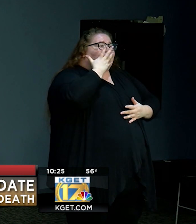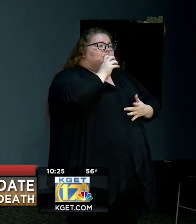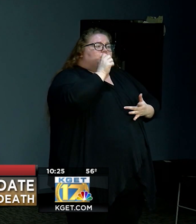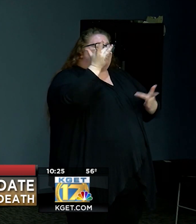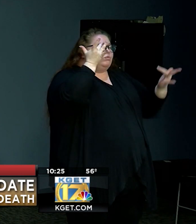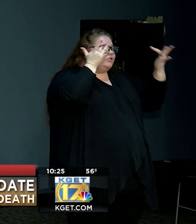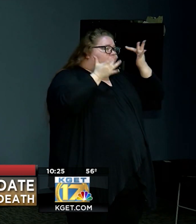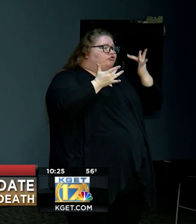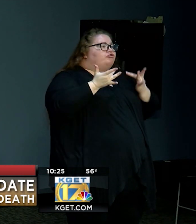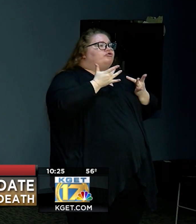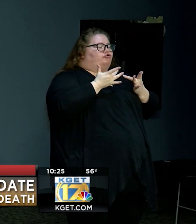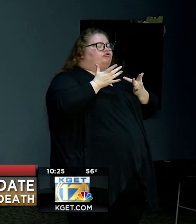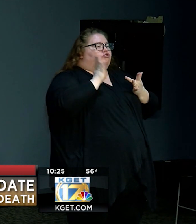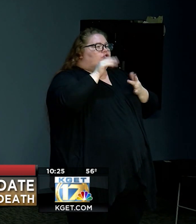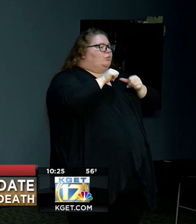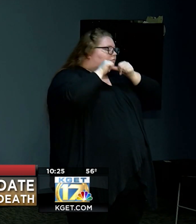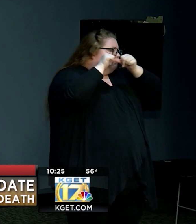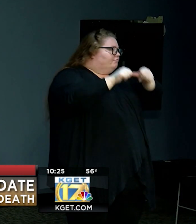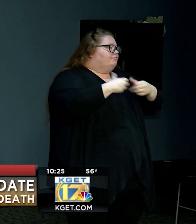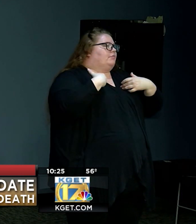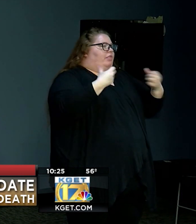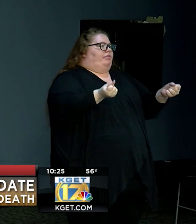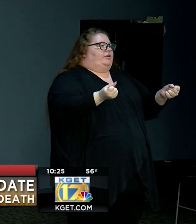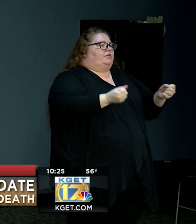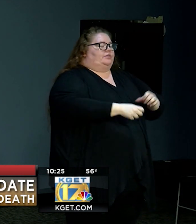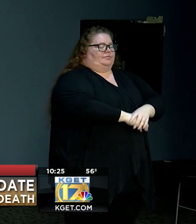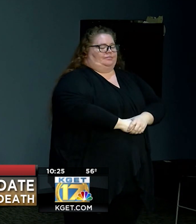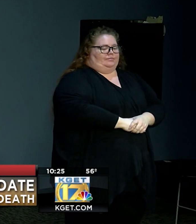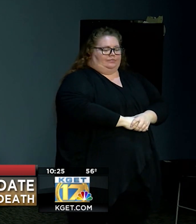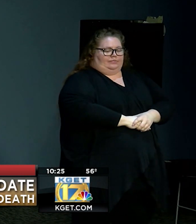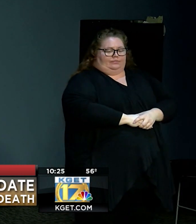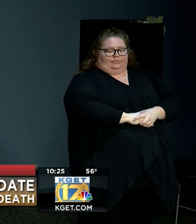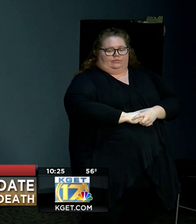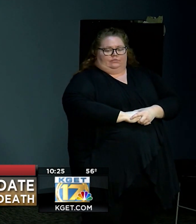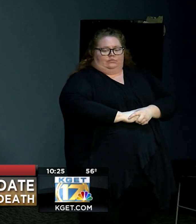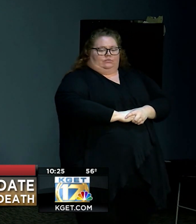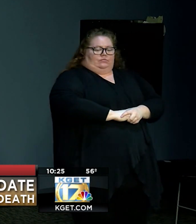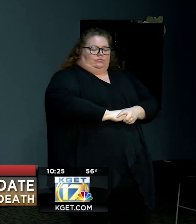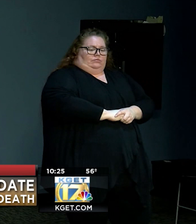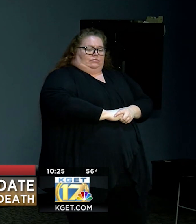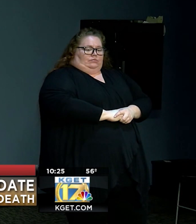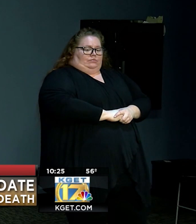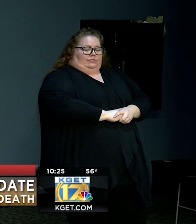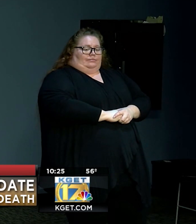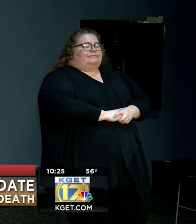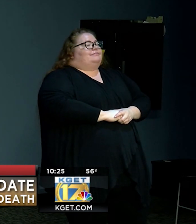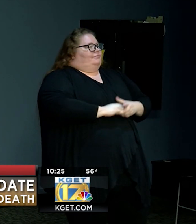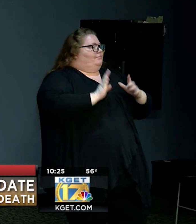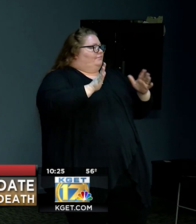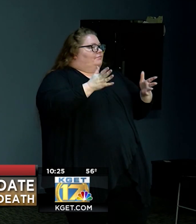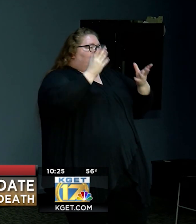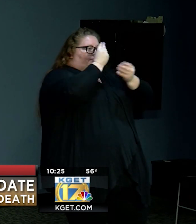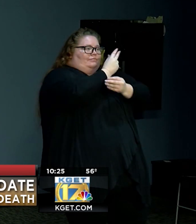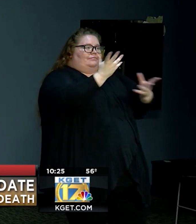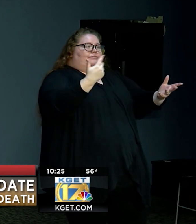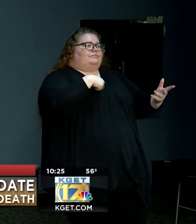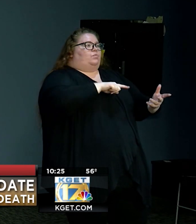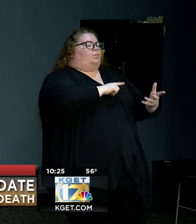yourself from this virus. Again, I want to assure you that we've got confidence in our healthcare